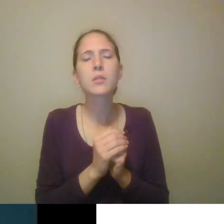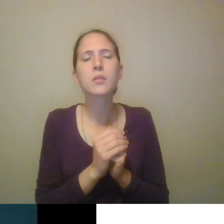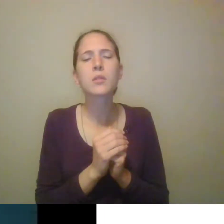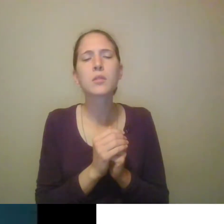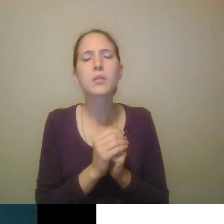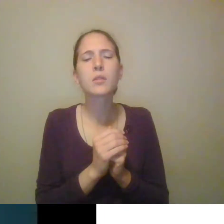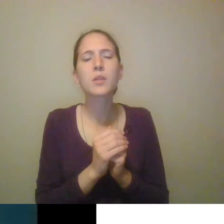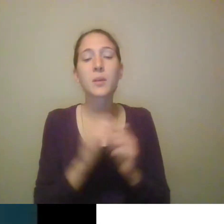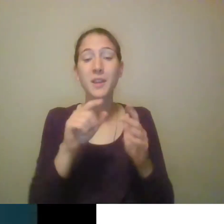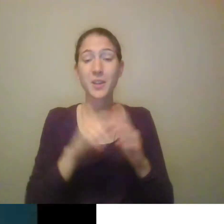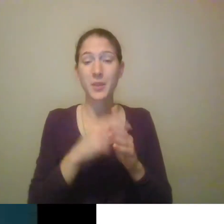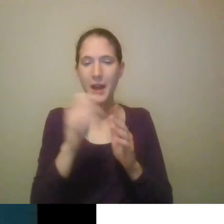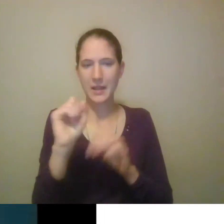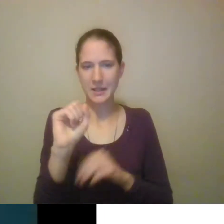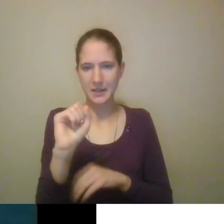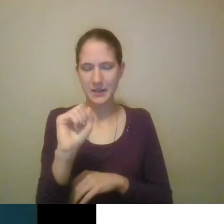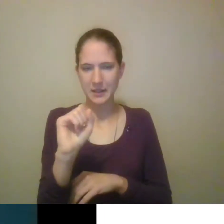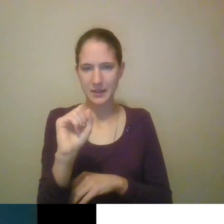Something that begins with S.